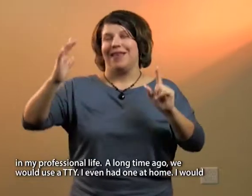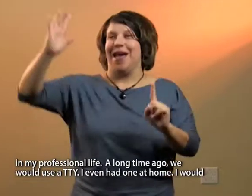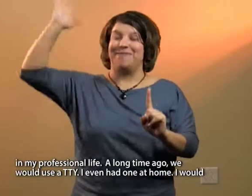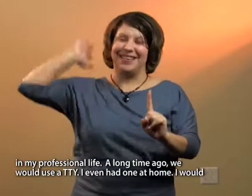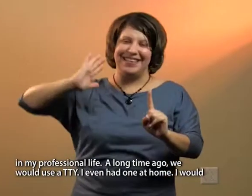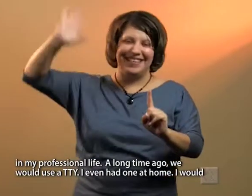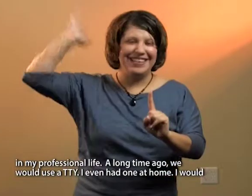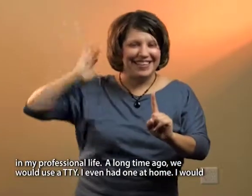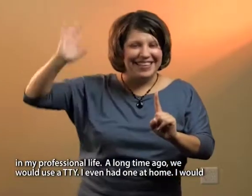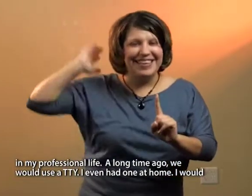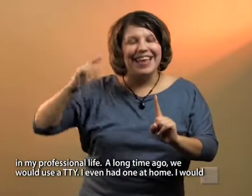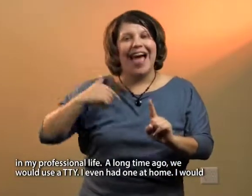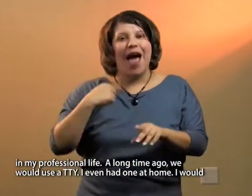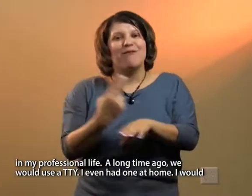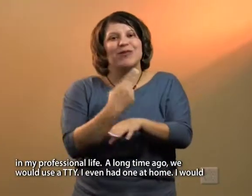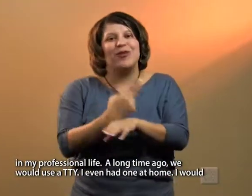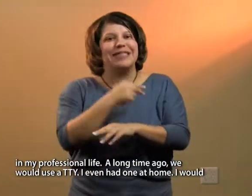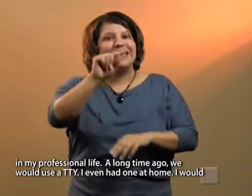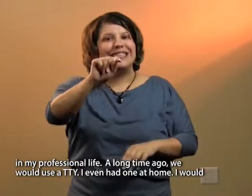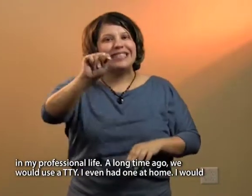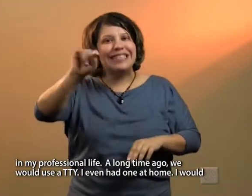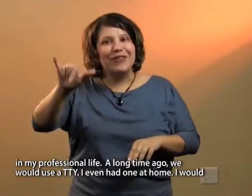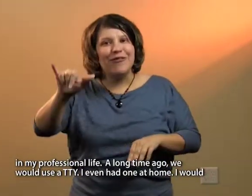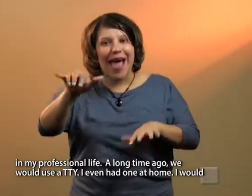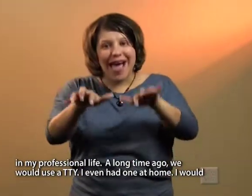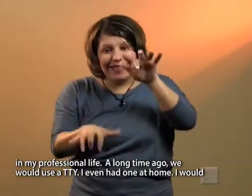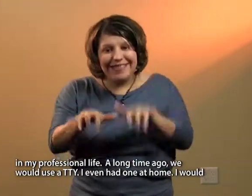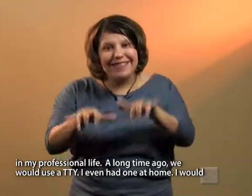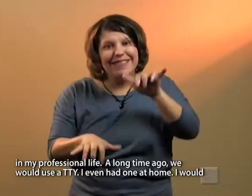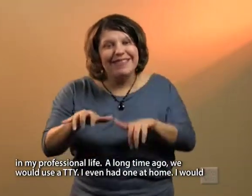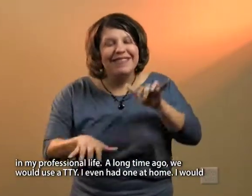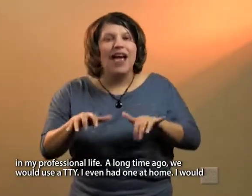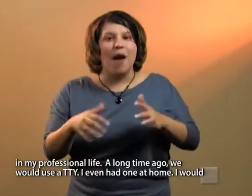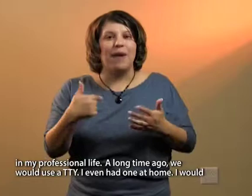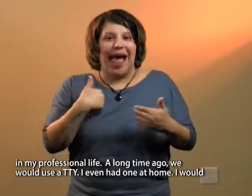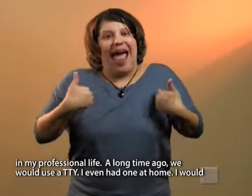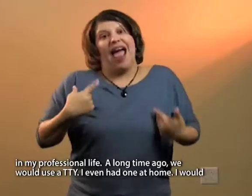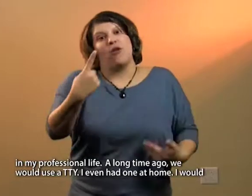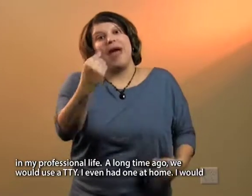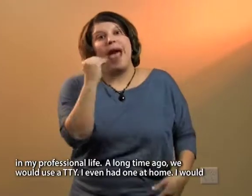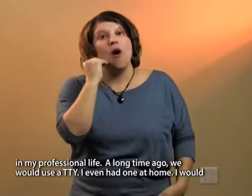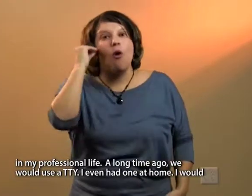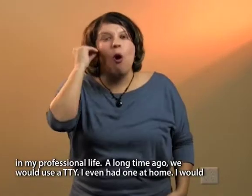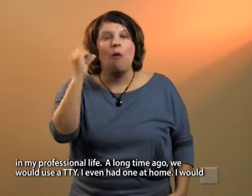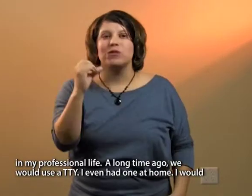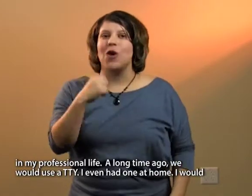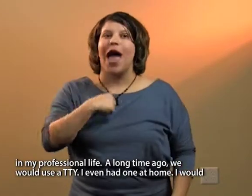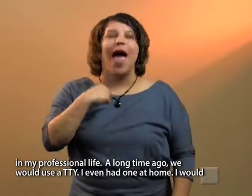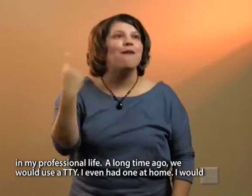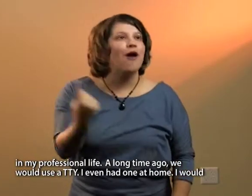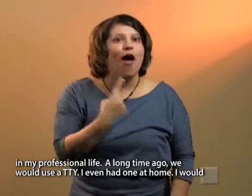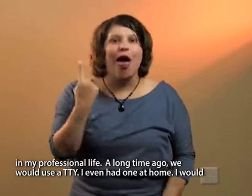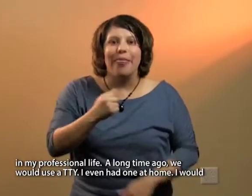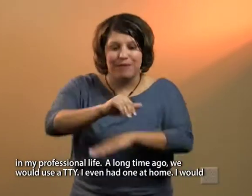life just like a long time ago we would use a tty i even had one at home